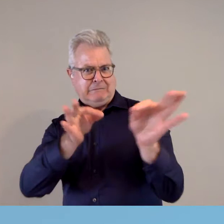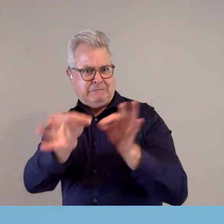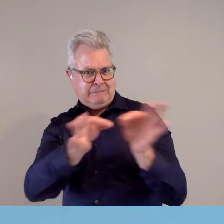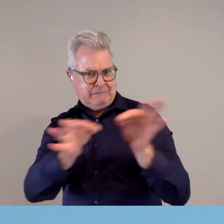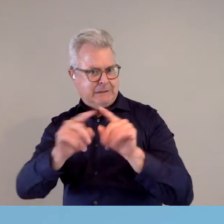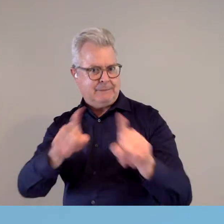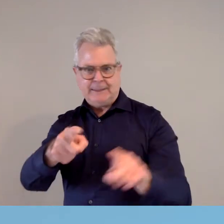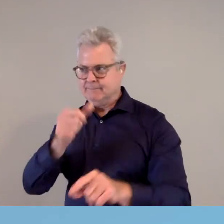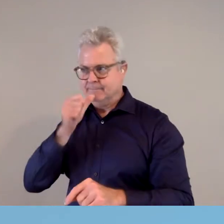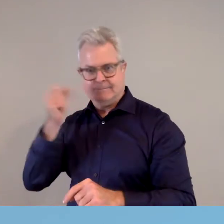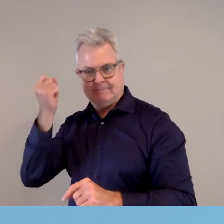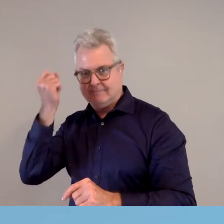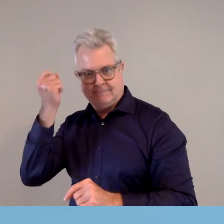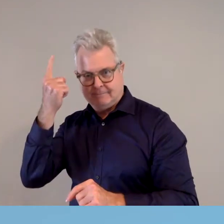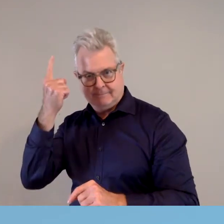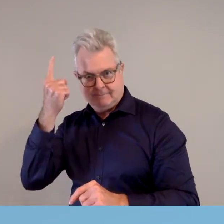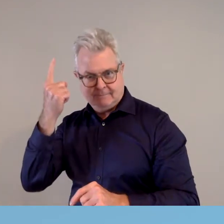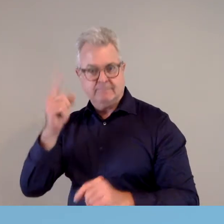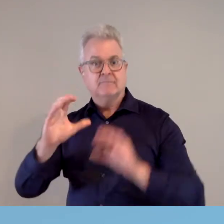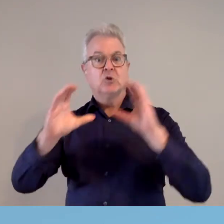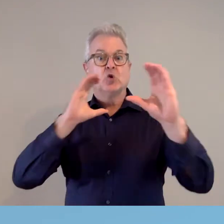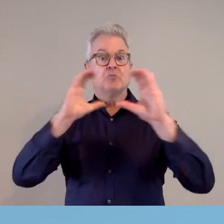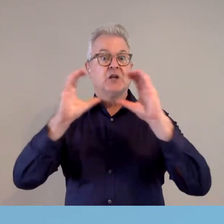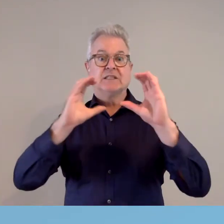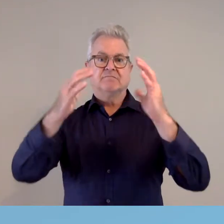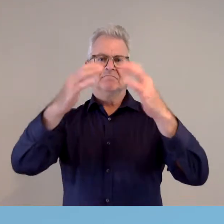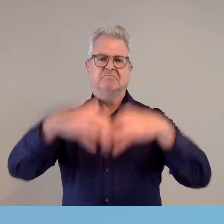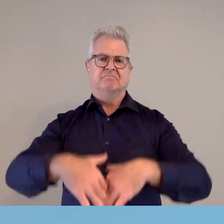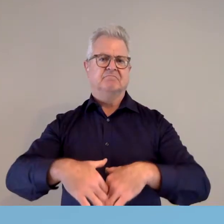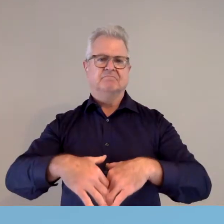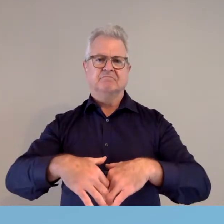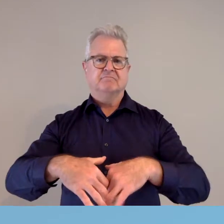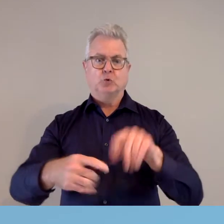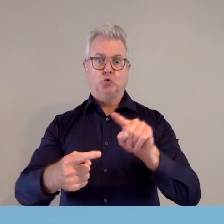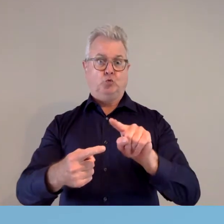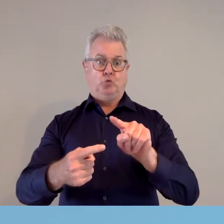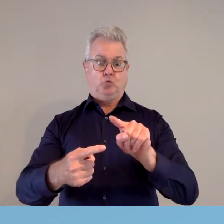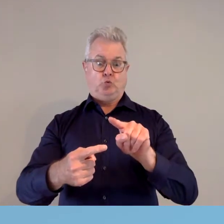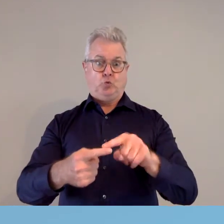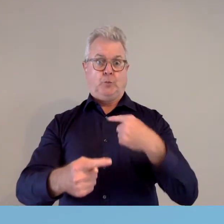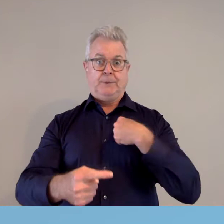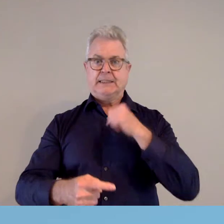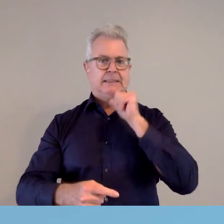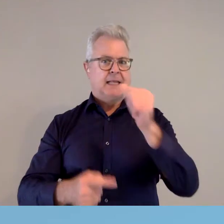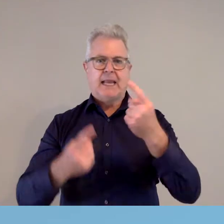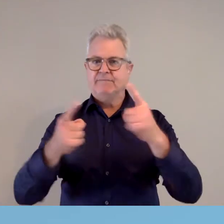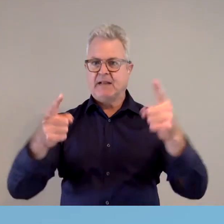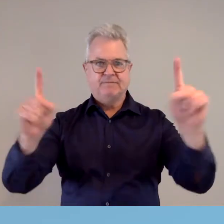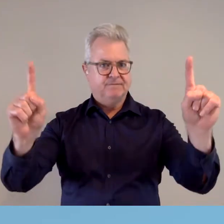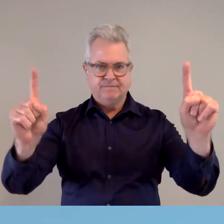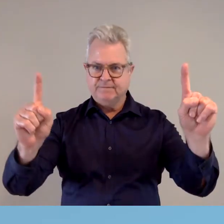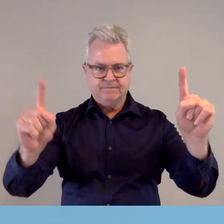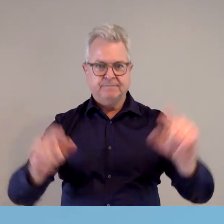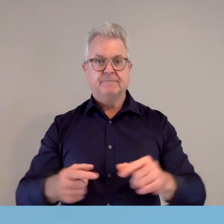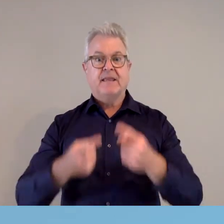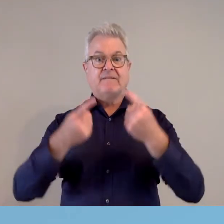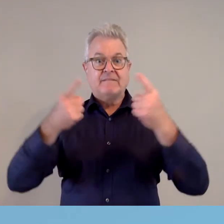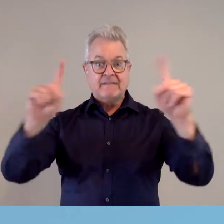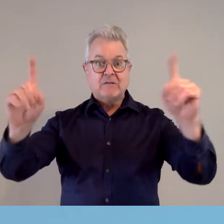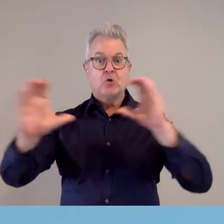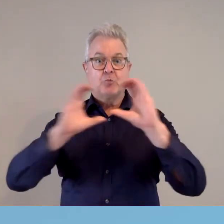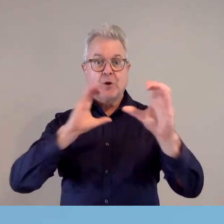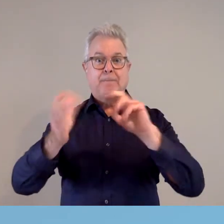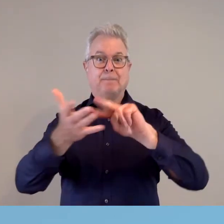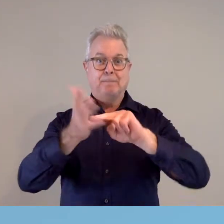trying to tell you, but you don't comprehend each other, communication has broken down. And to me, that is not effective